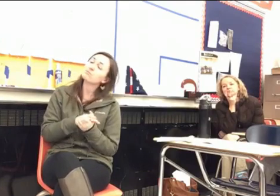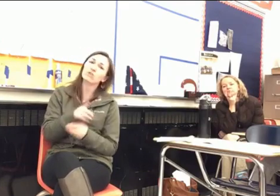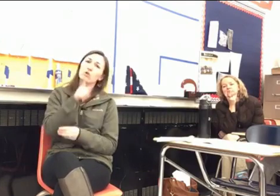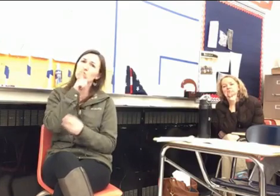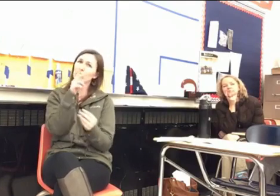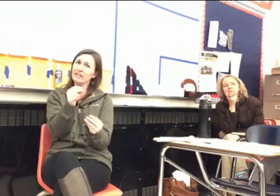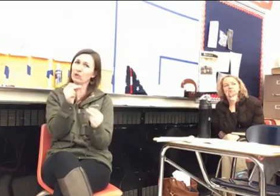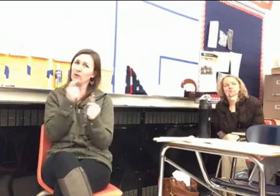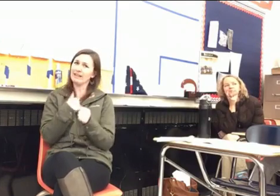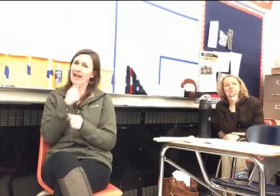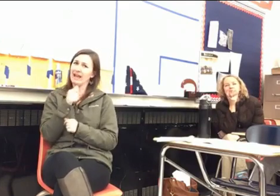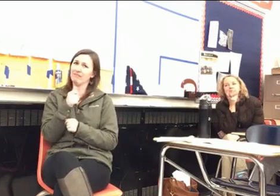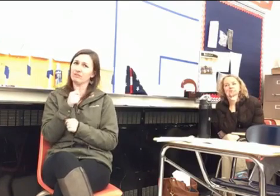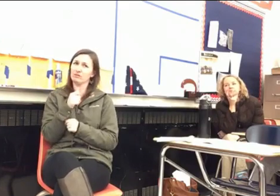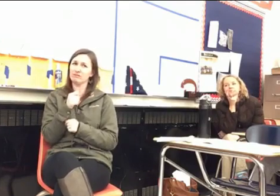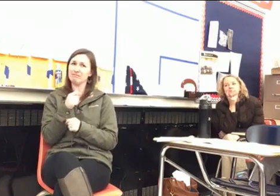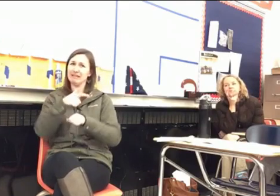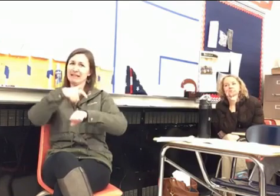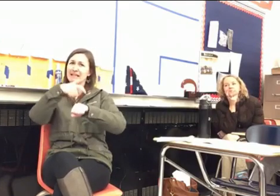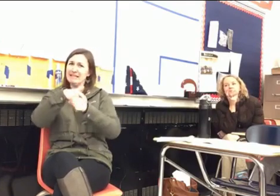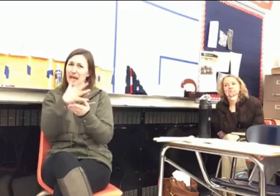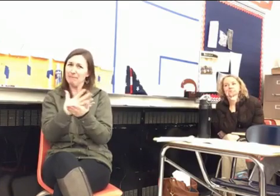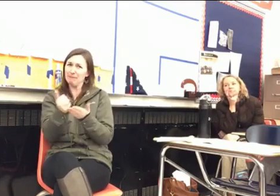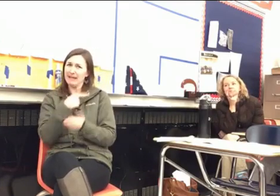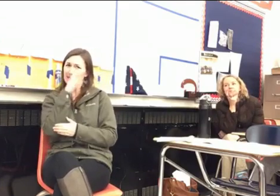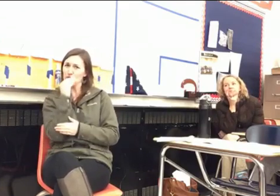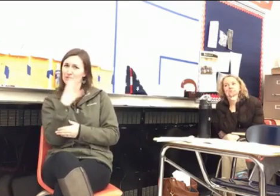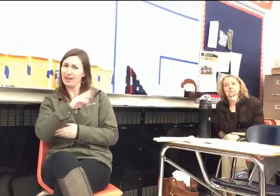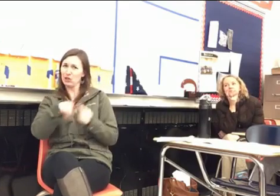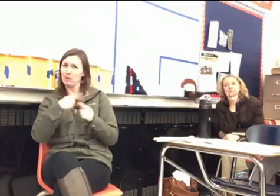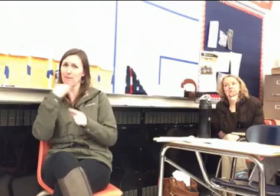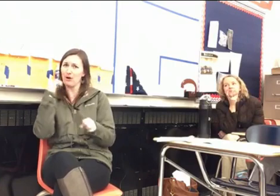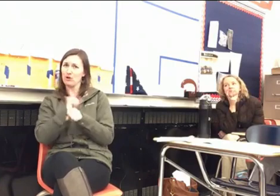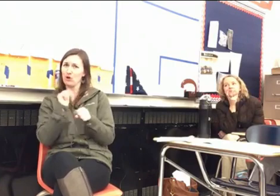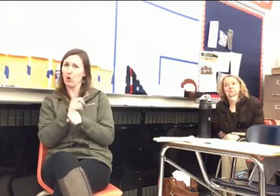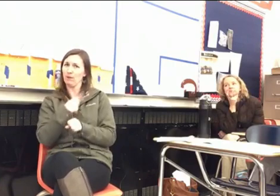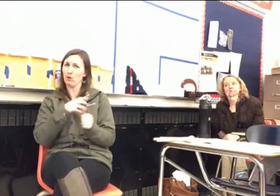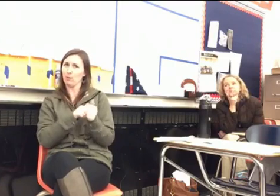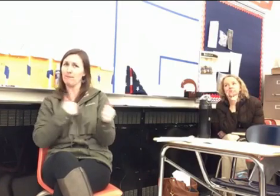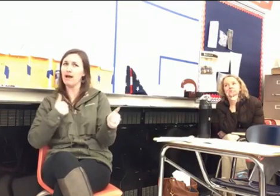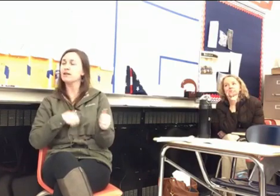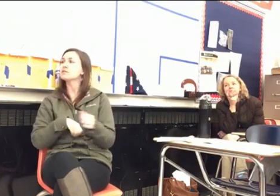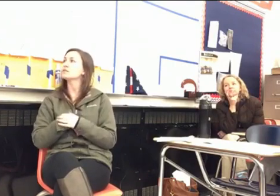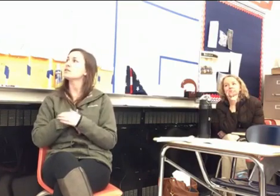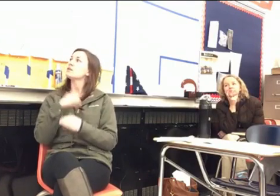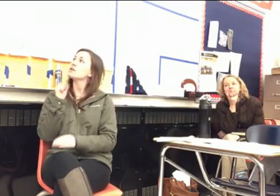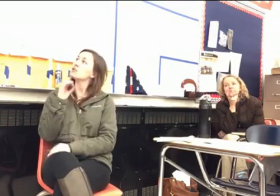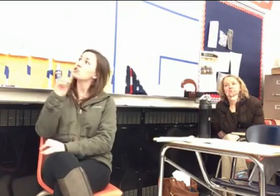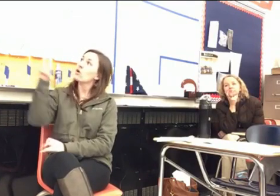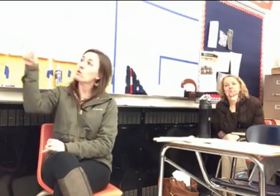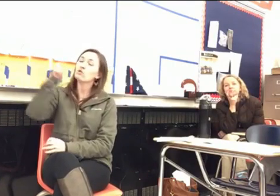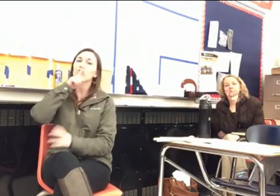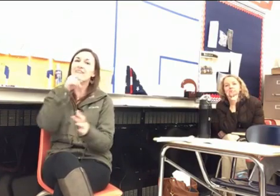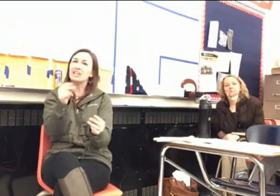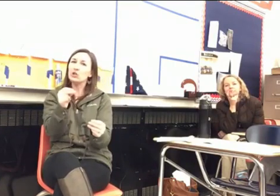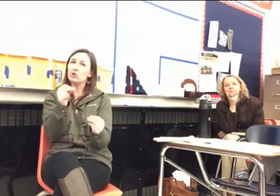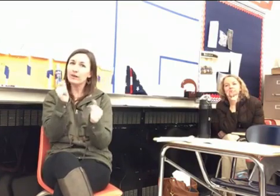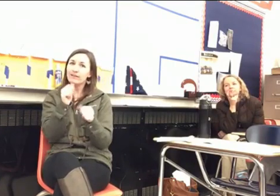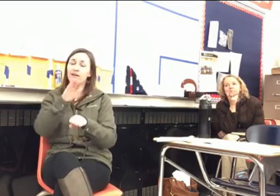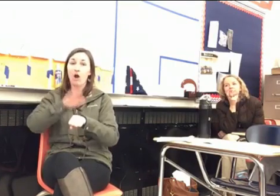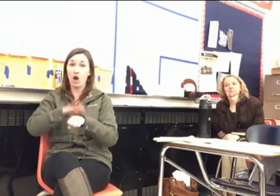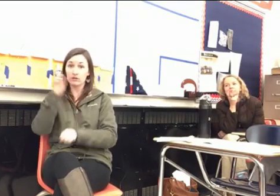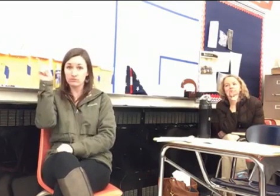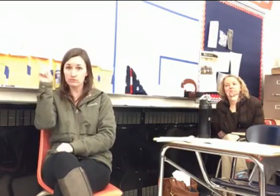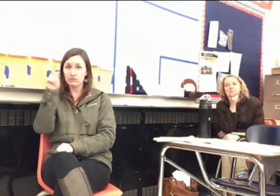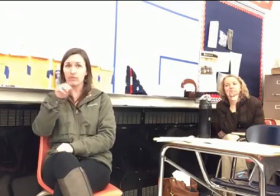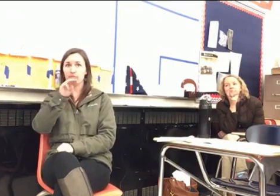quickly, I have to introduce your homework because we're behind. Okay, so very quickly, on the muckraker